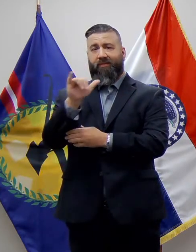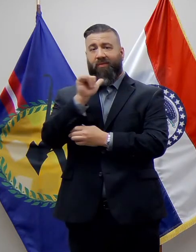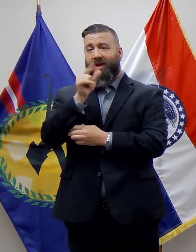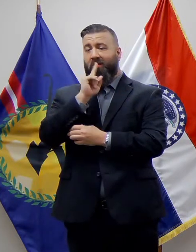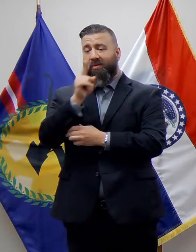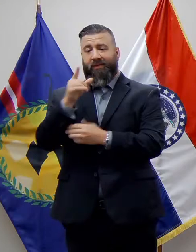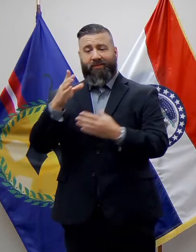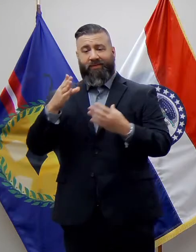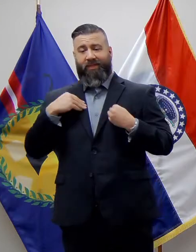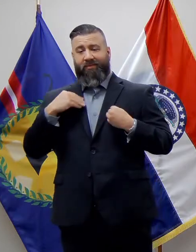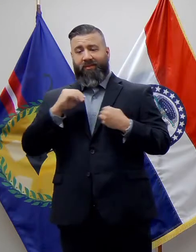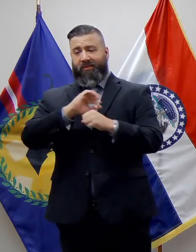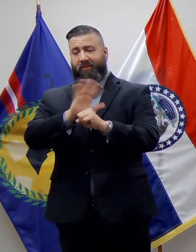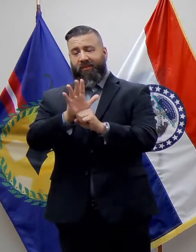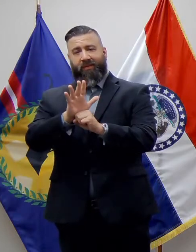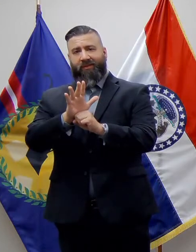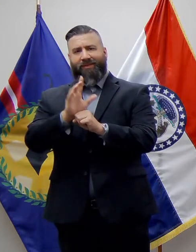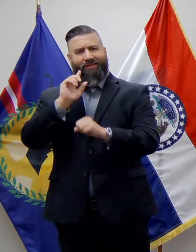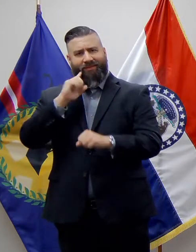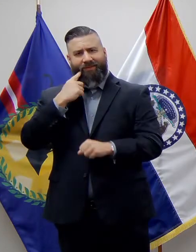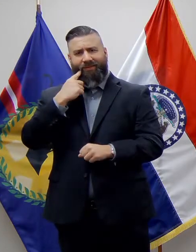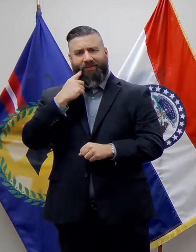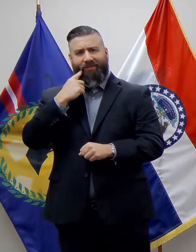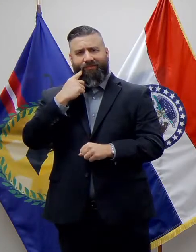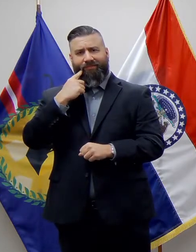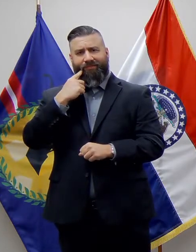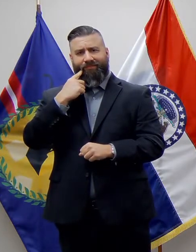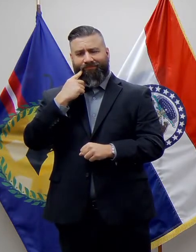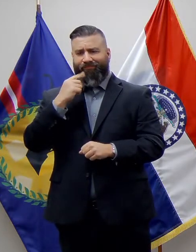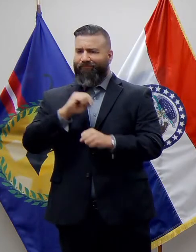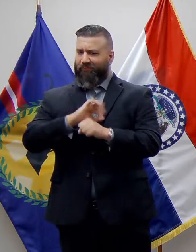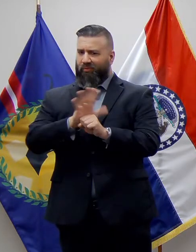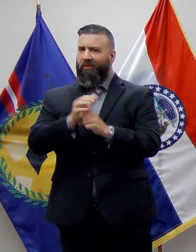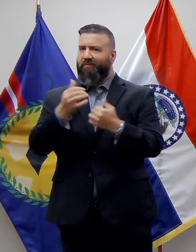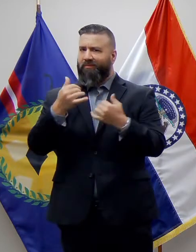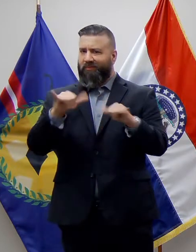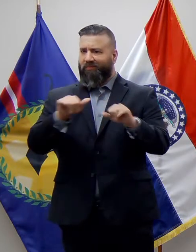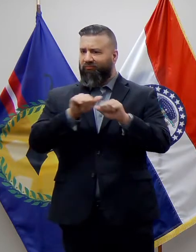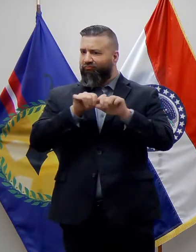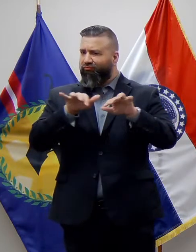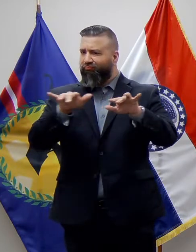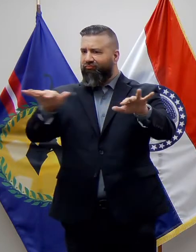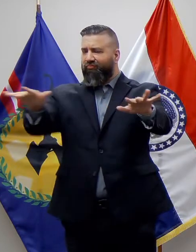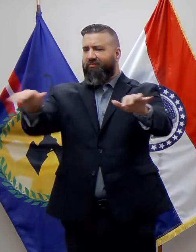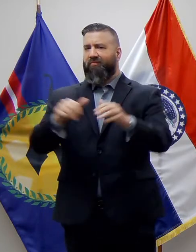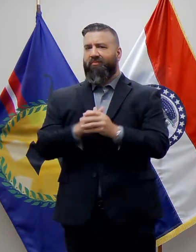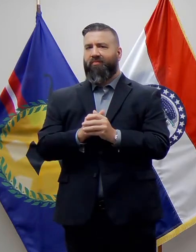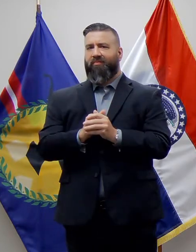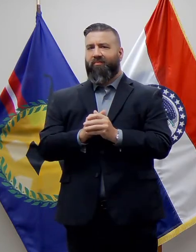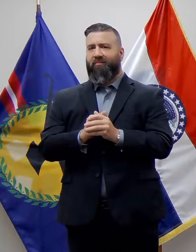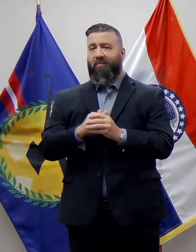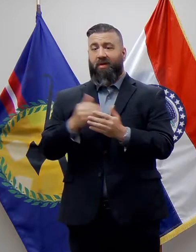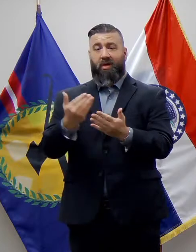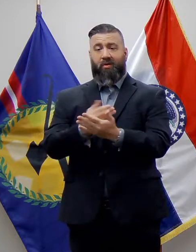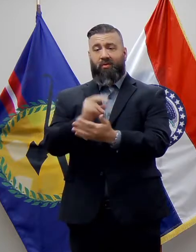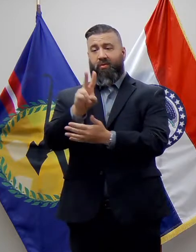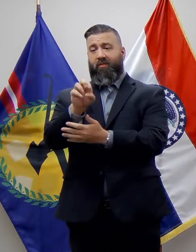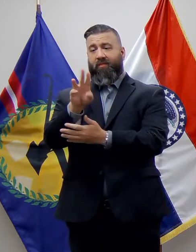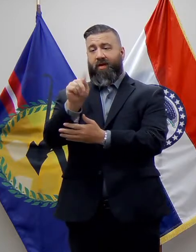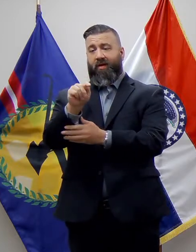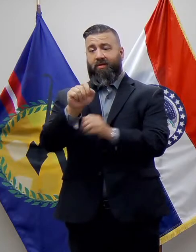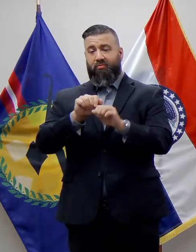selling what amounts to carnival quackery, this pandemic rages on. Another variant is spreading.